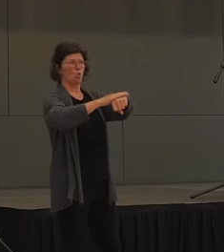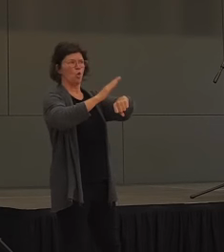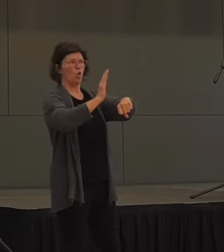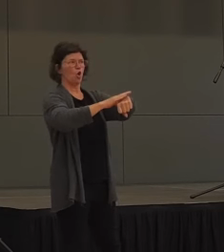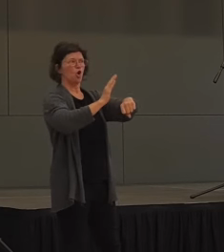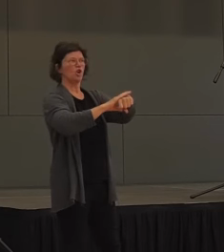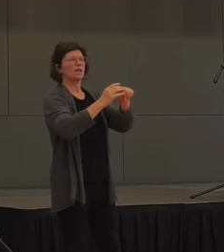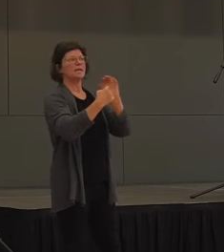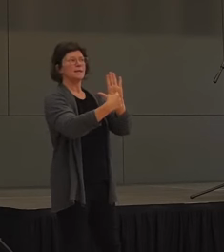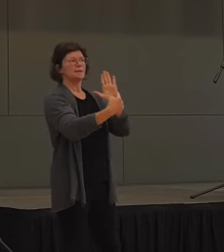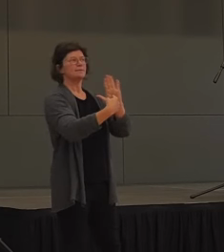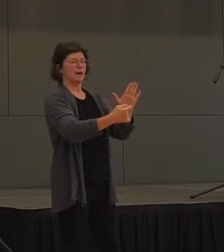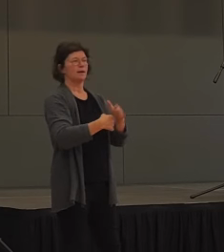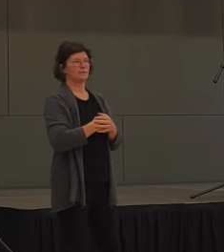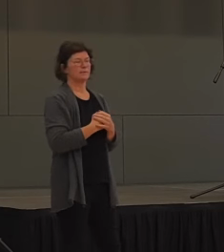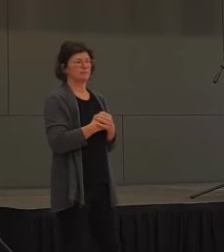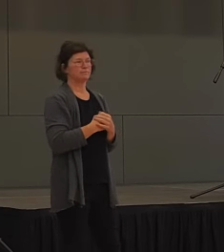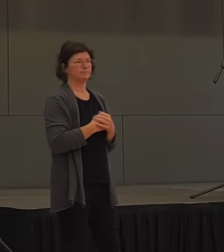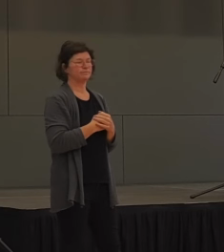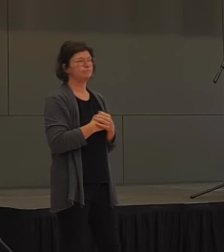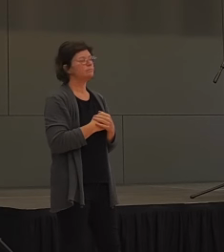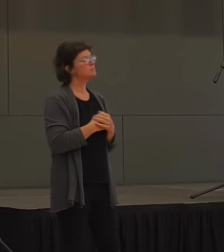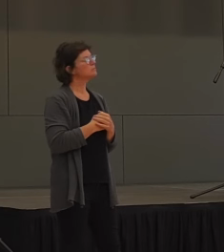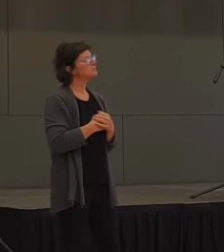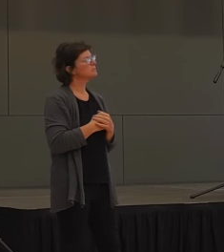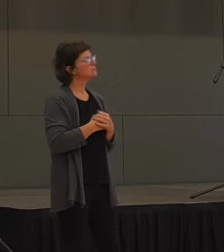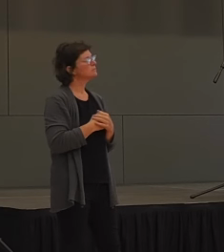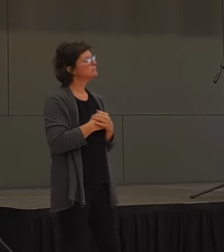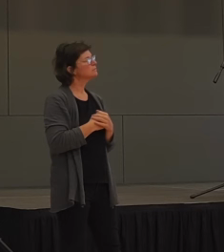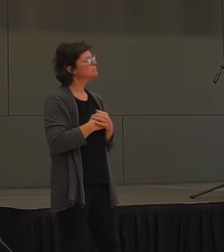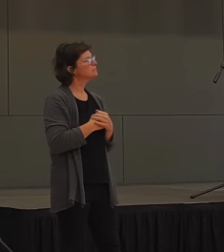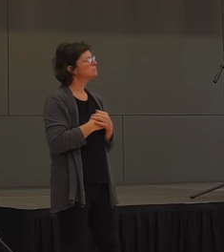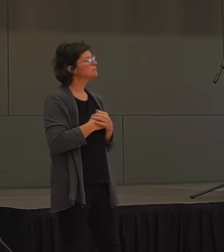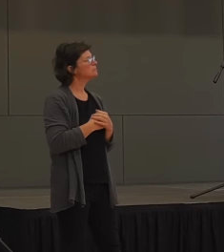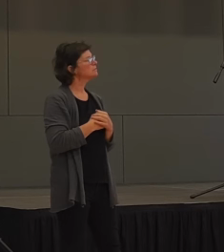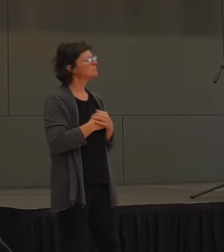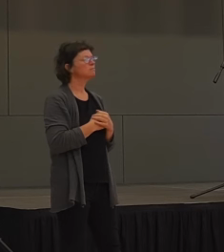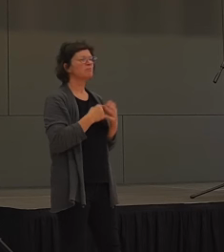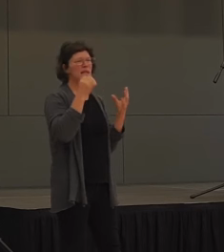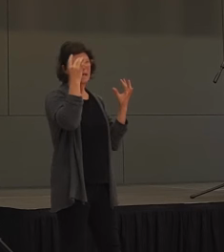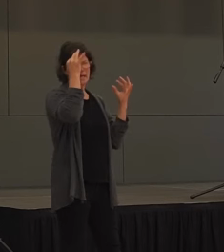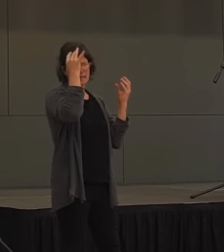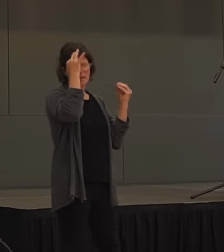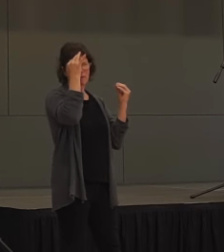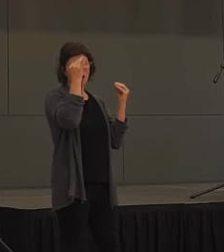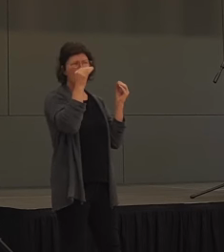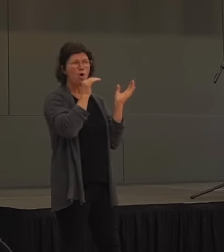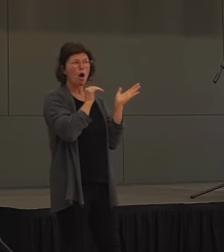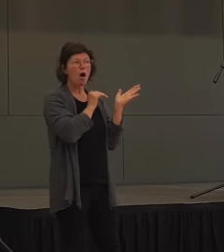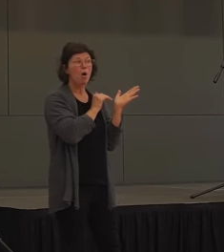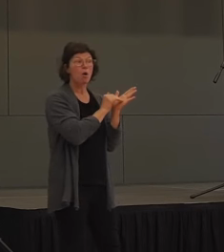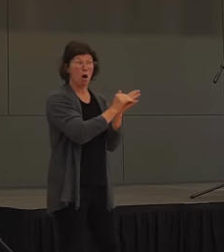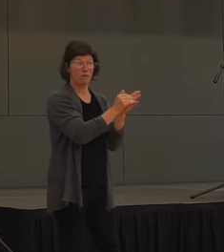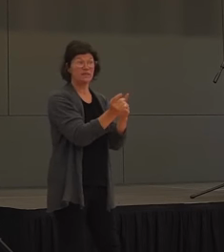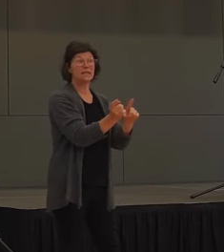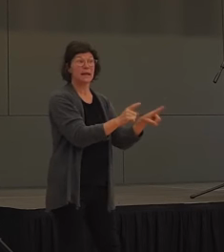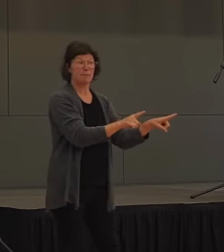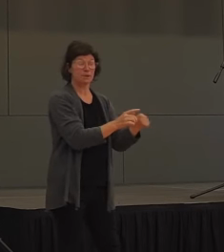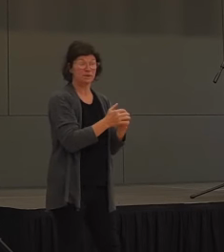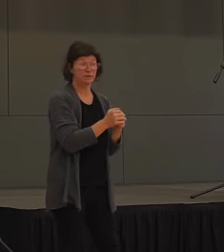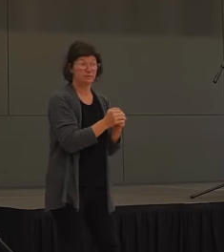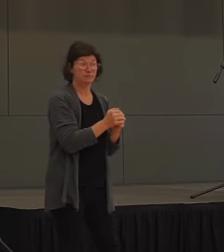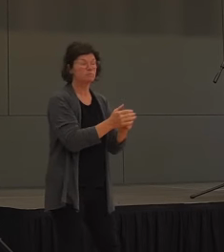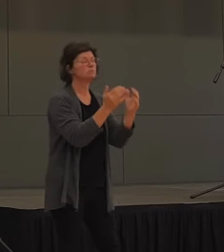of. Now again, with these warning signs, think about how often they happen and how